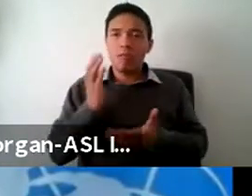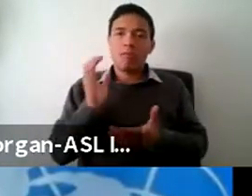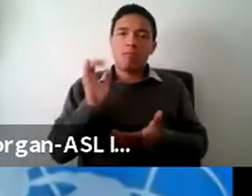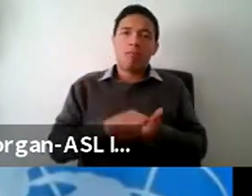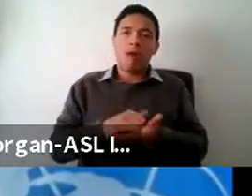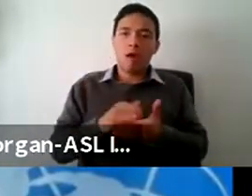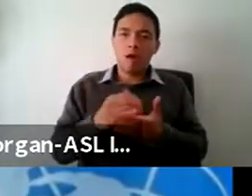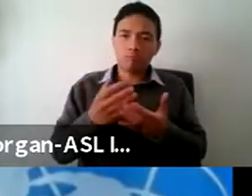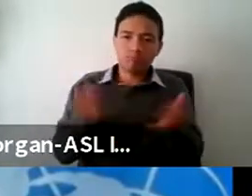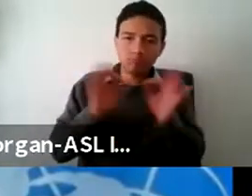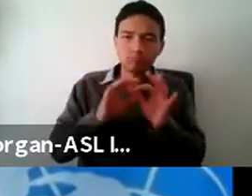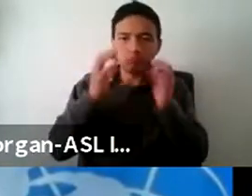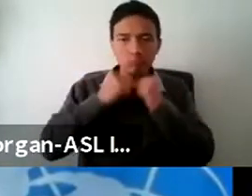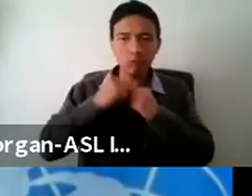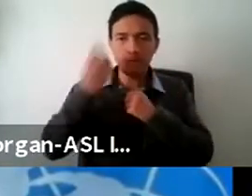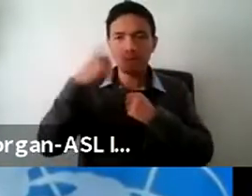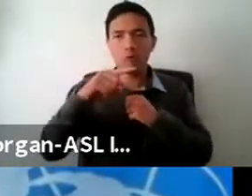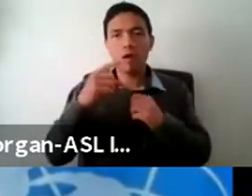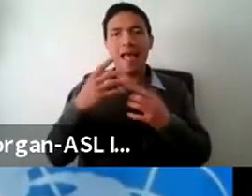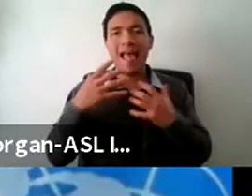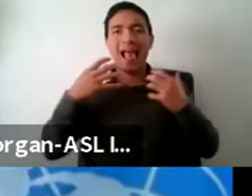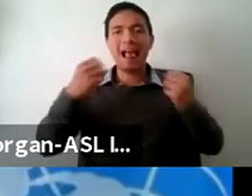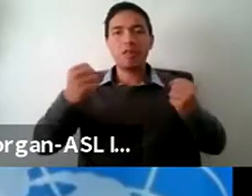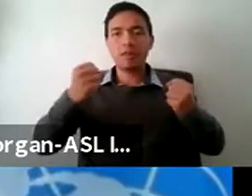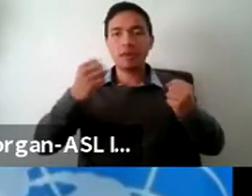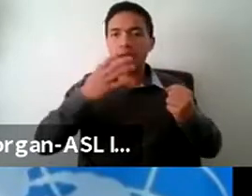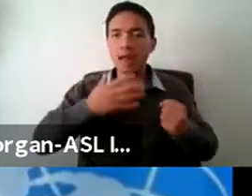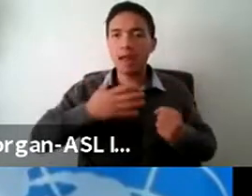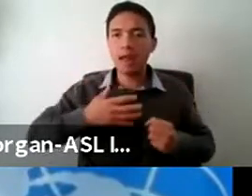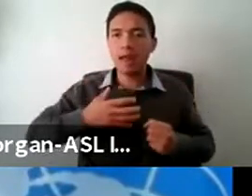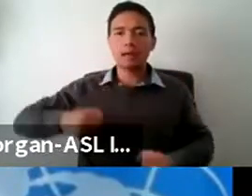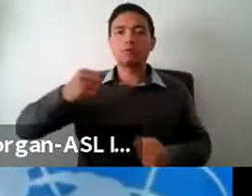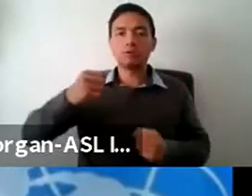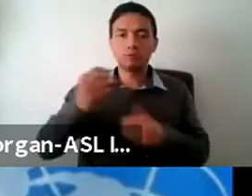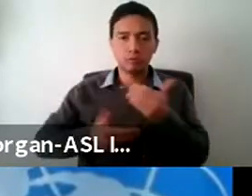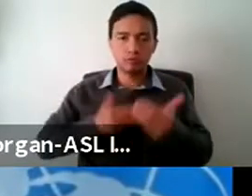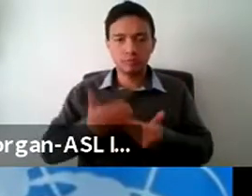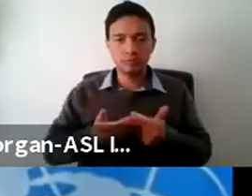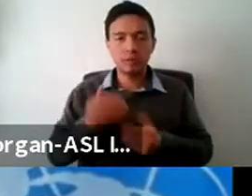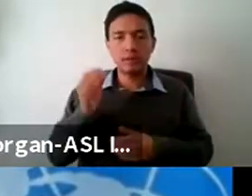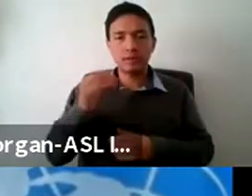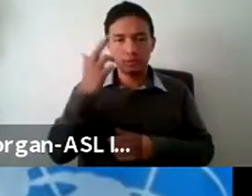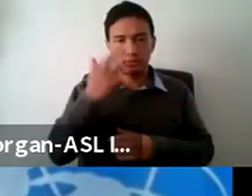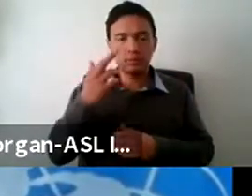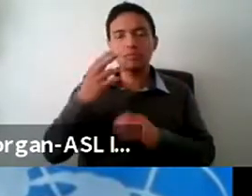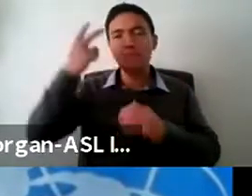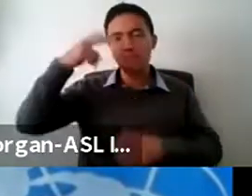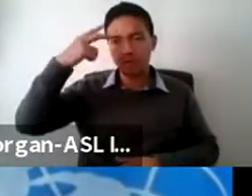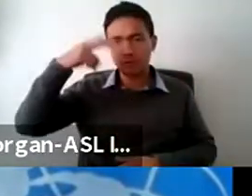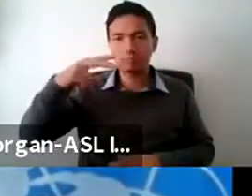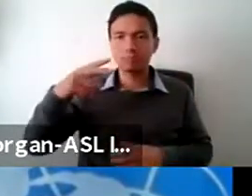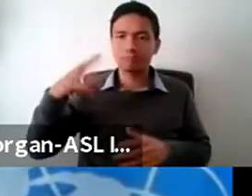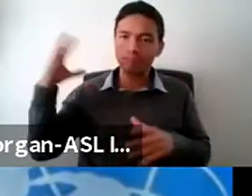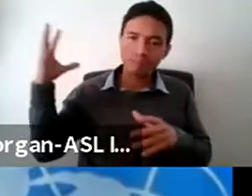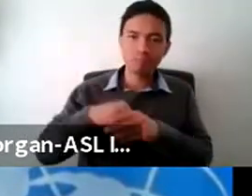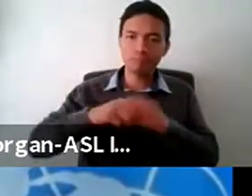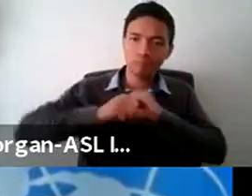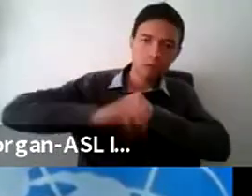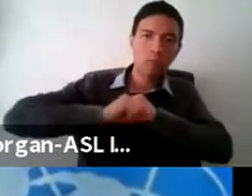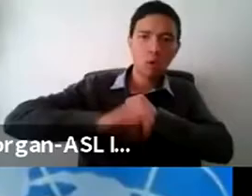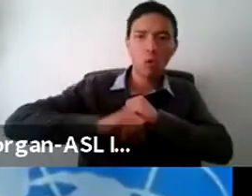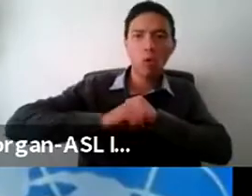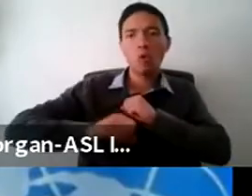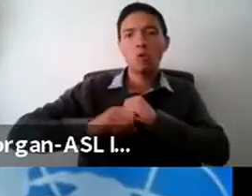our populations, and that's why Mexico is an advocate of digital inclusion. Thank